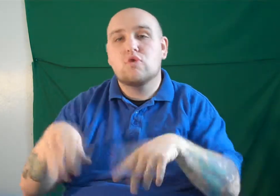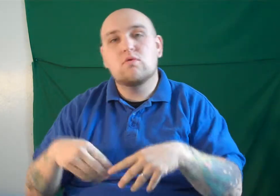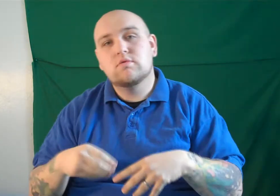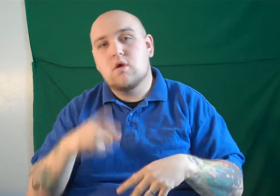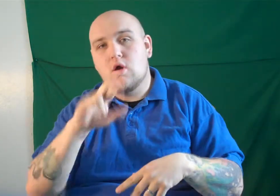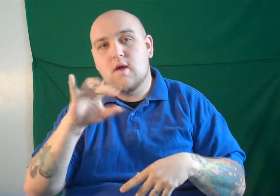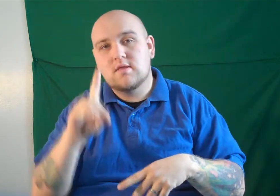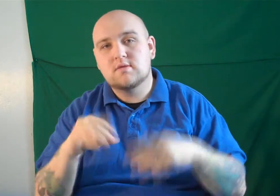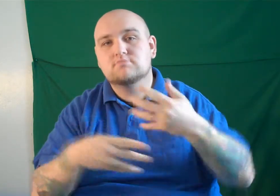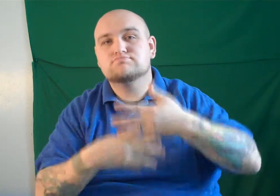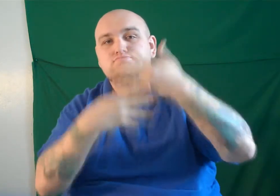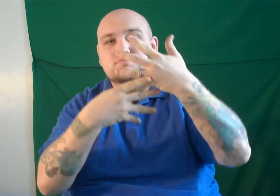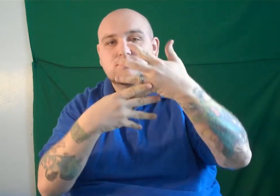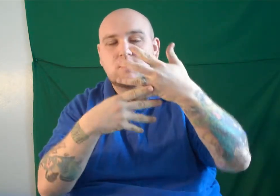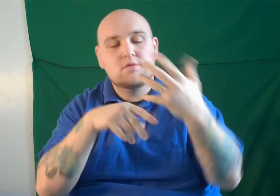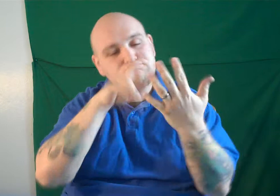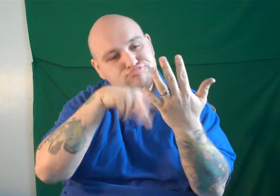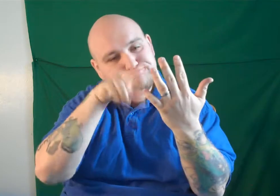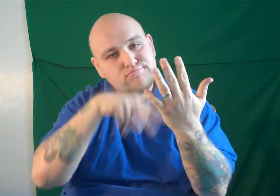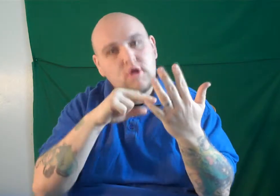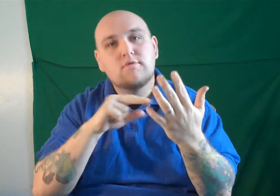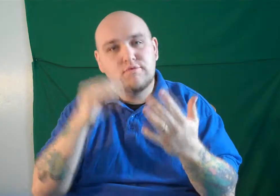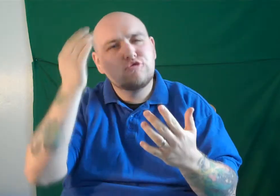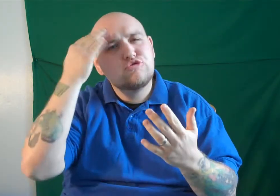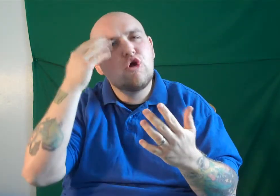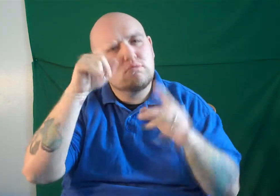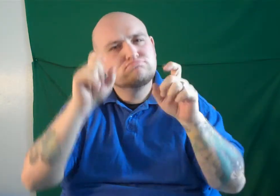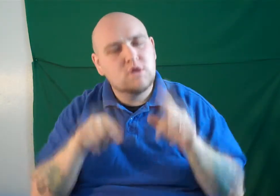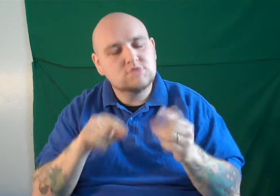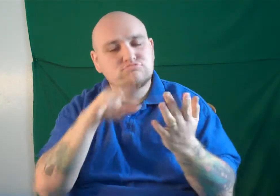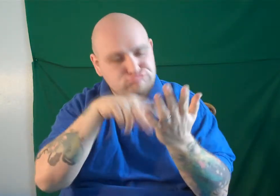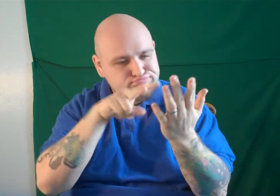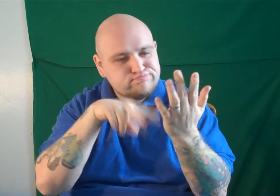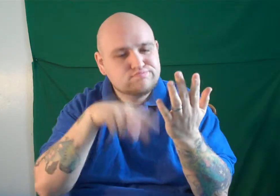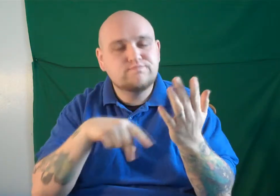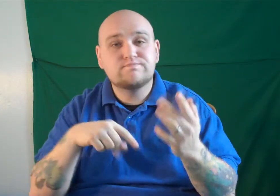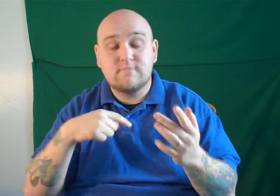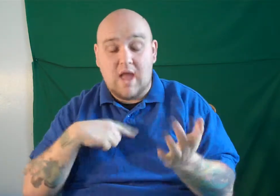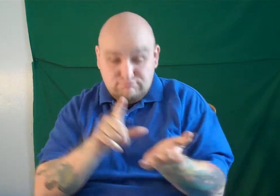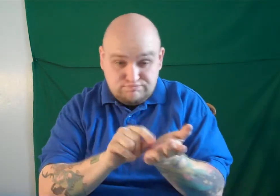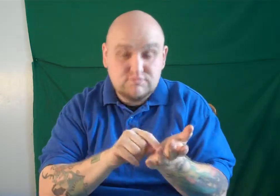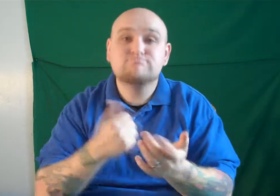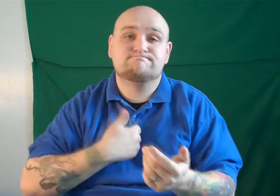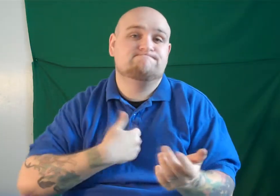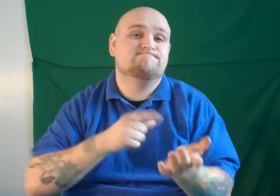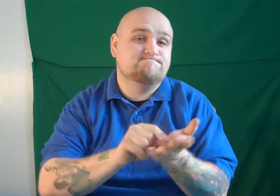of the test. And just to let you know how much information that is, I printed it out myself. Okay, and it